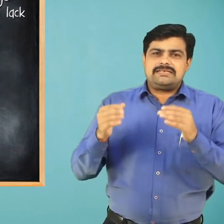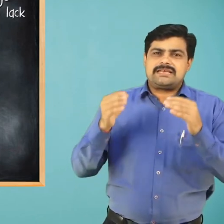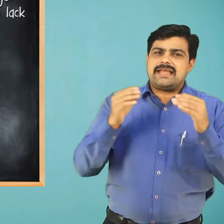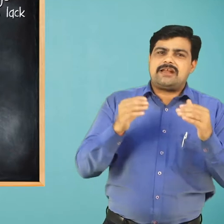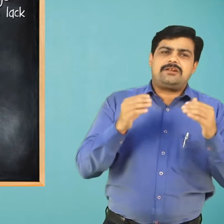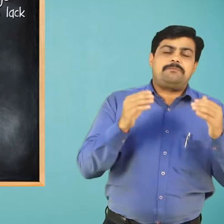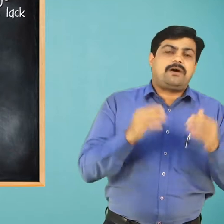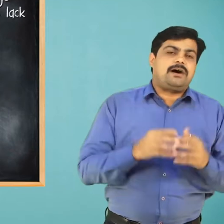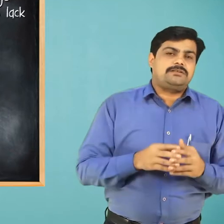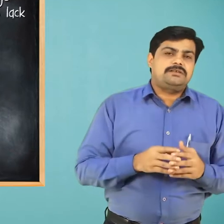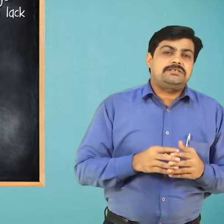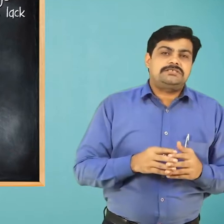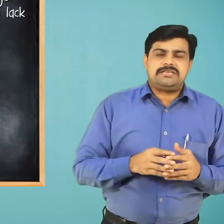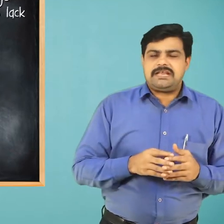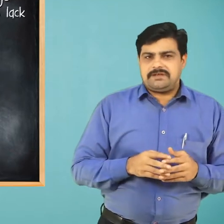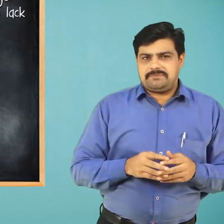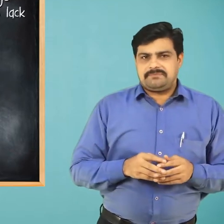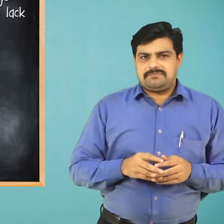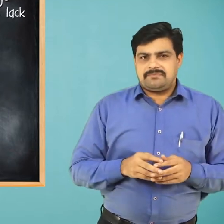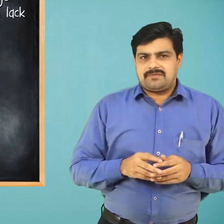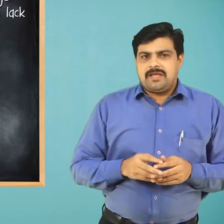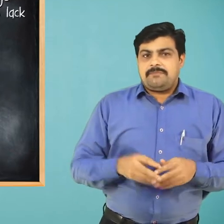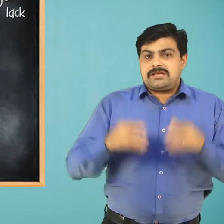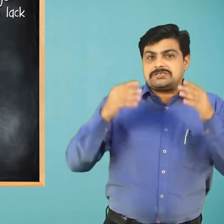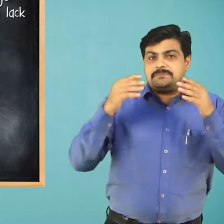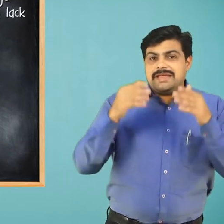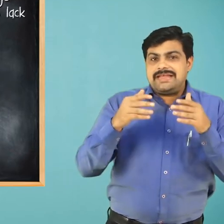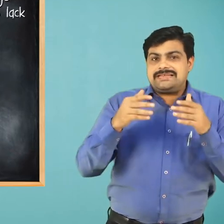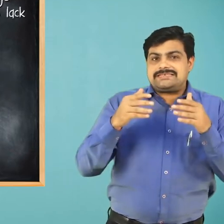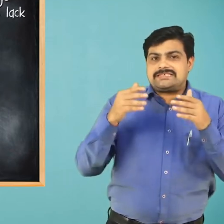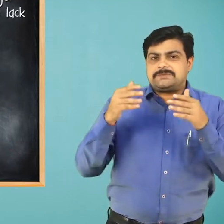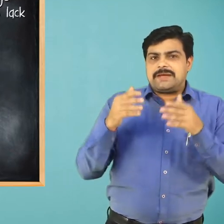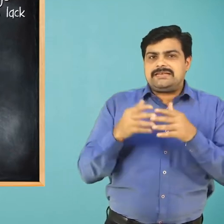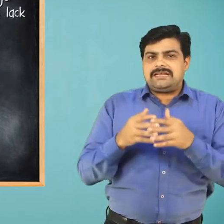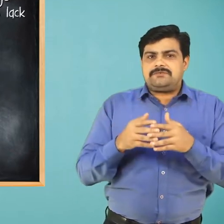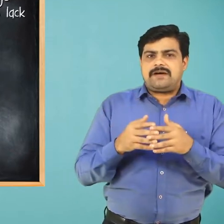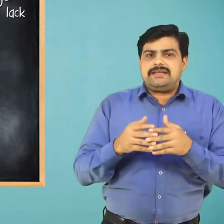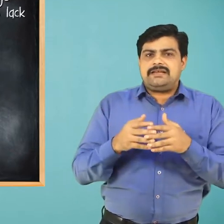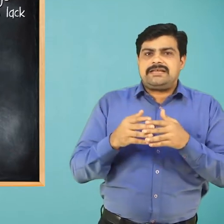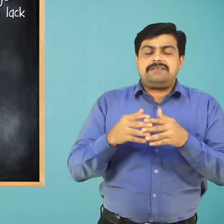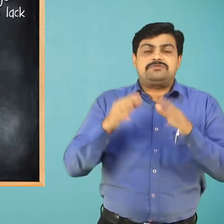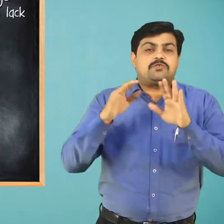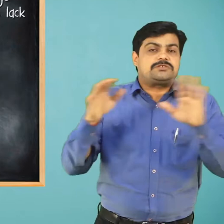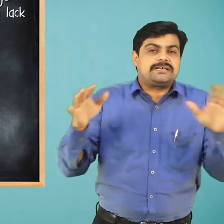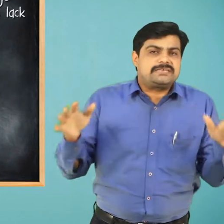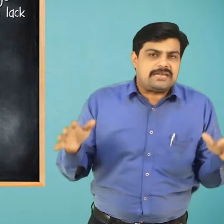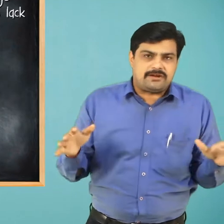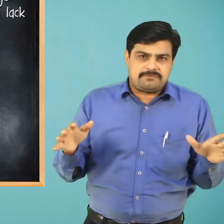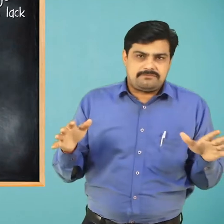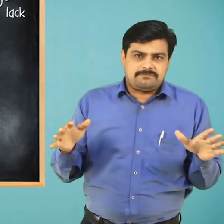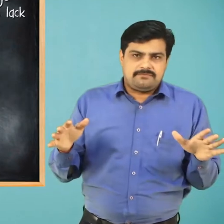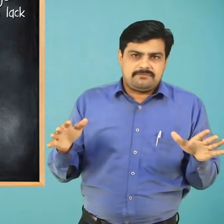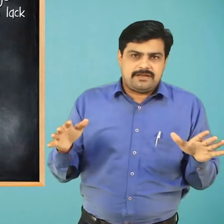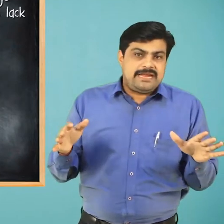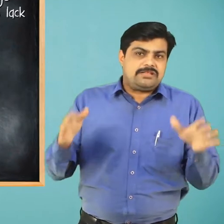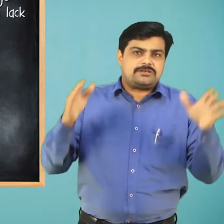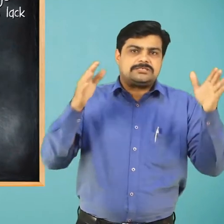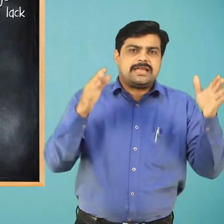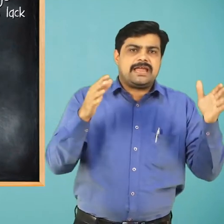is an error in part C. Because being suspended finally gives no sense here. Either say